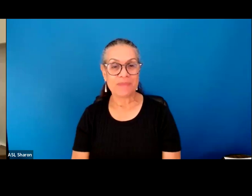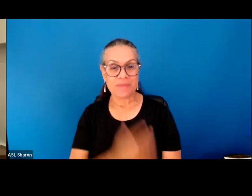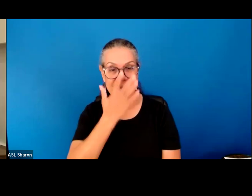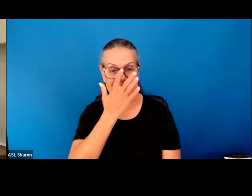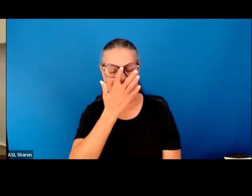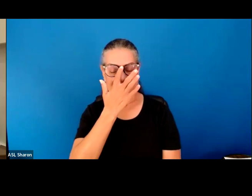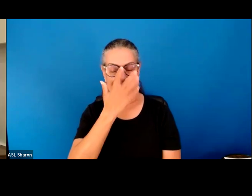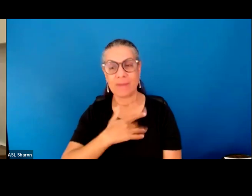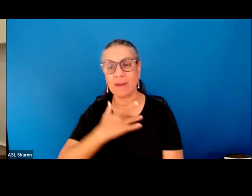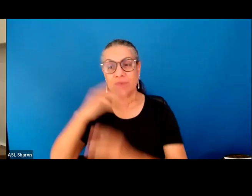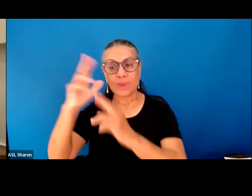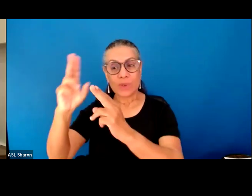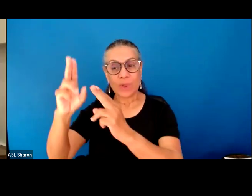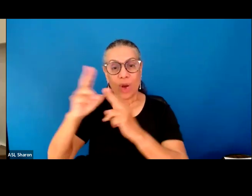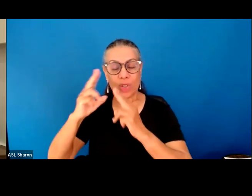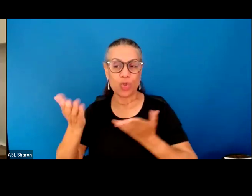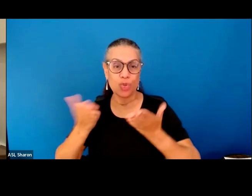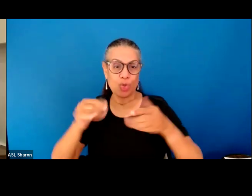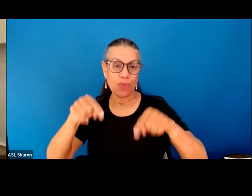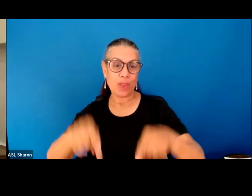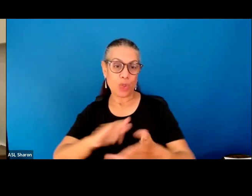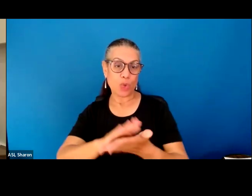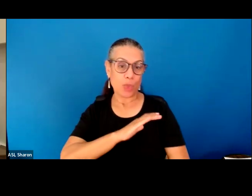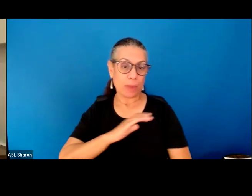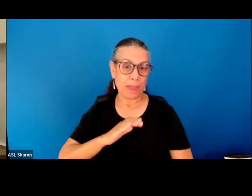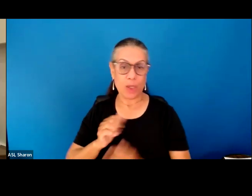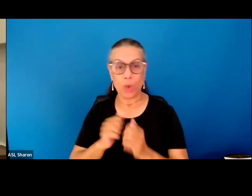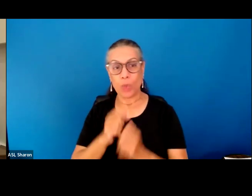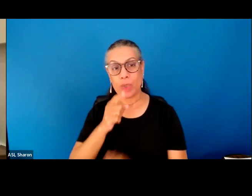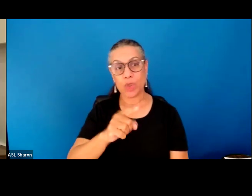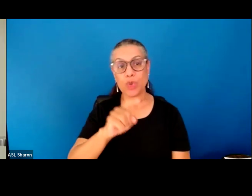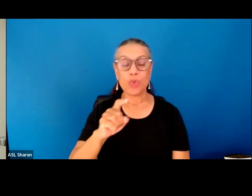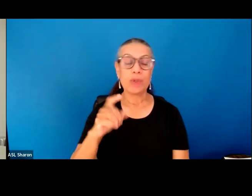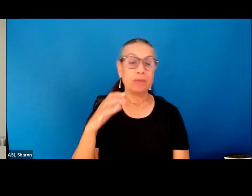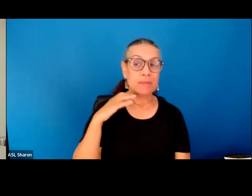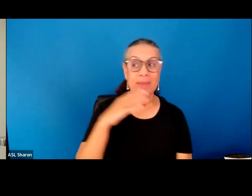It's really an honor to serve on this committee alongside you and our esteemed colleagues.